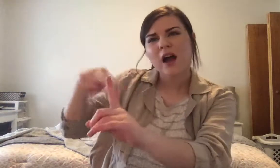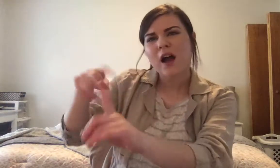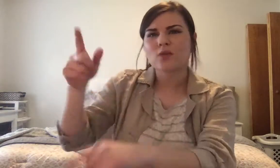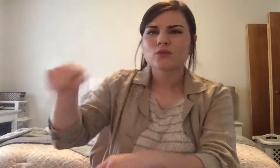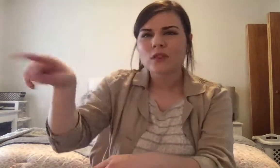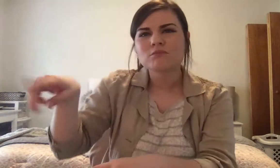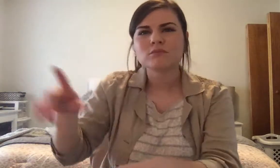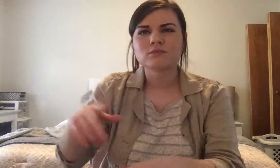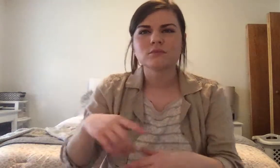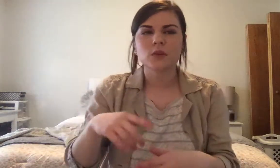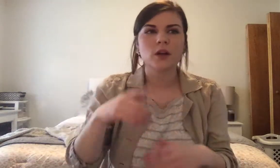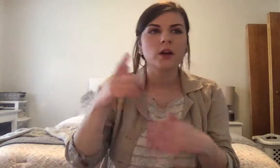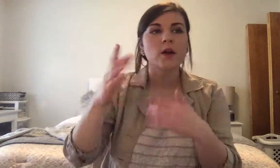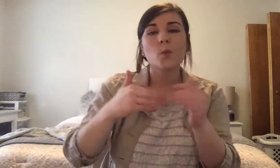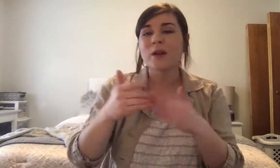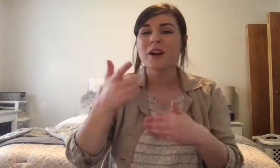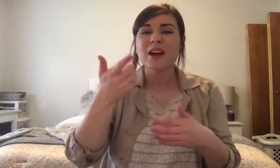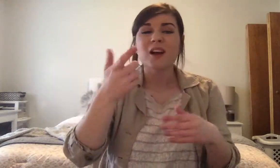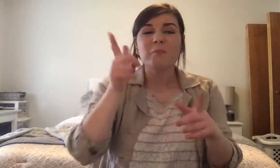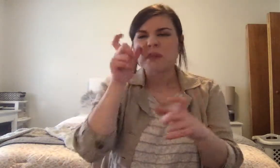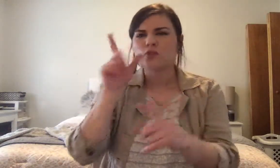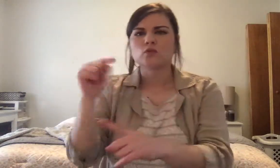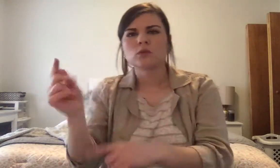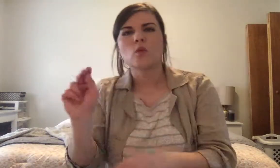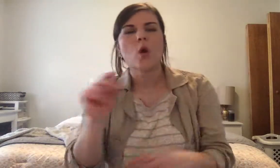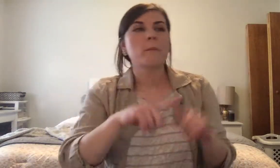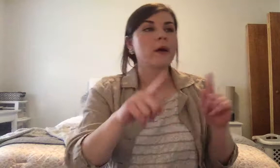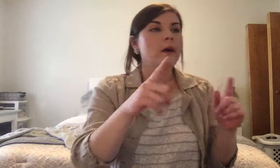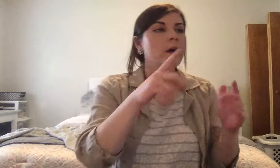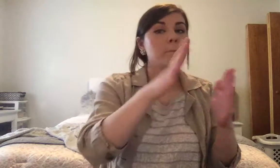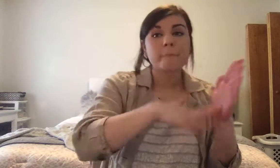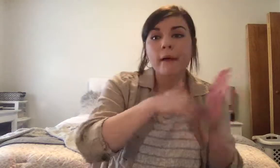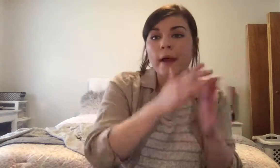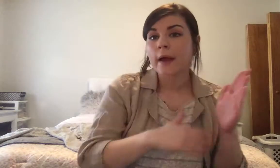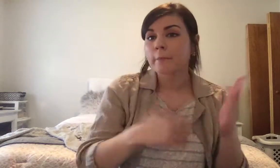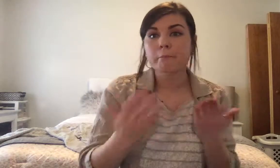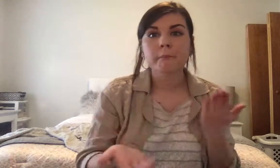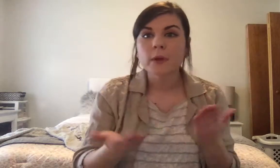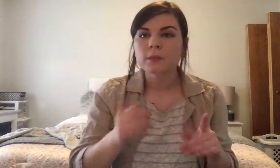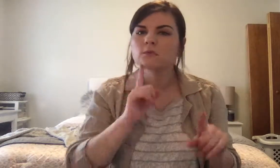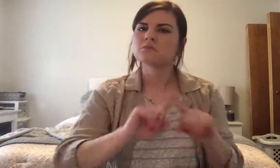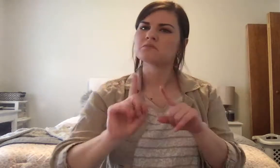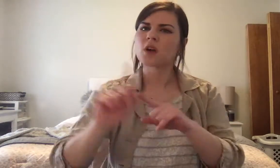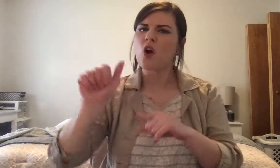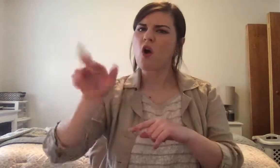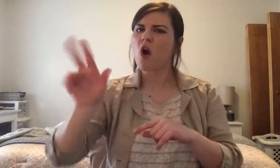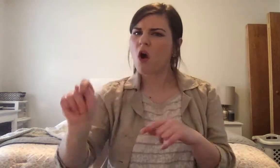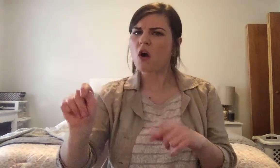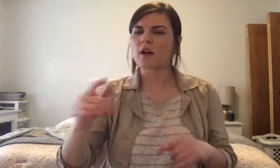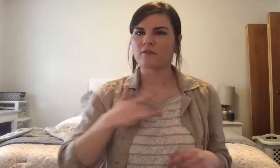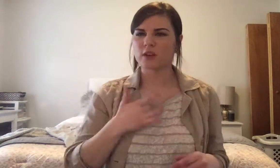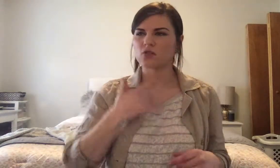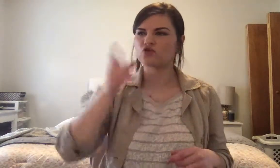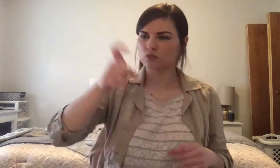paint or whatever it is that they do for creativity. I would say just be motivated and